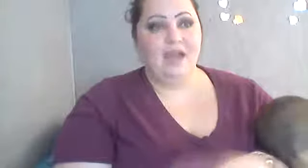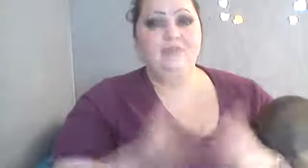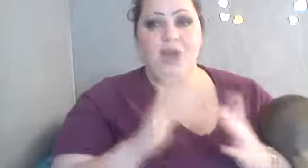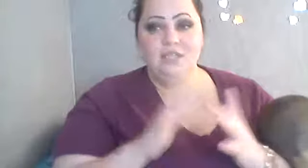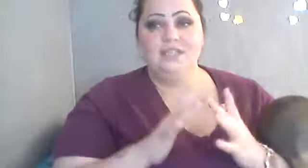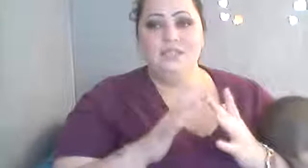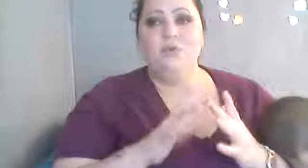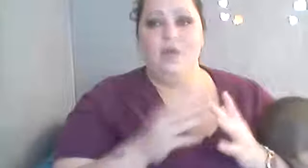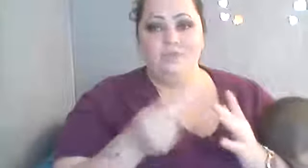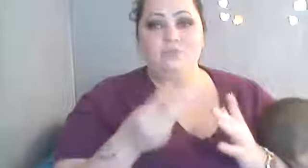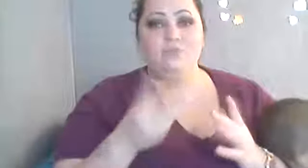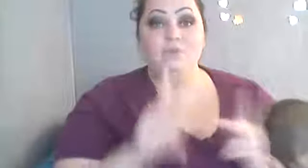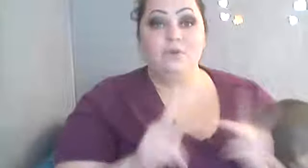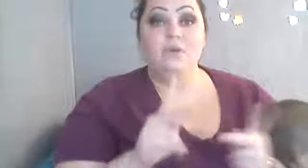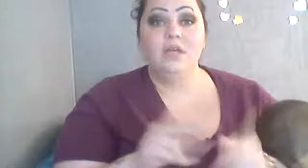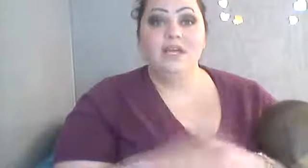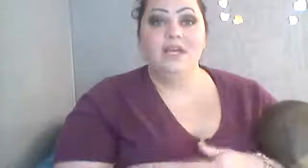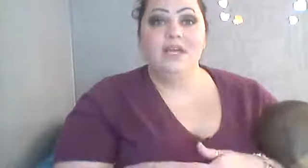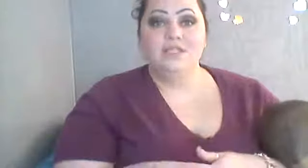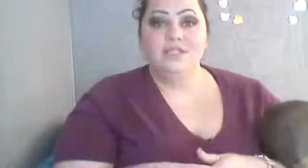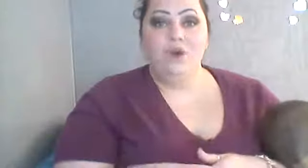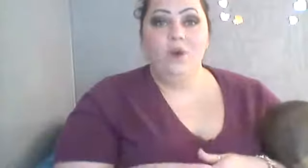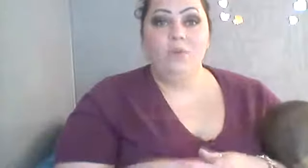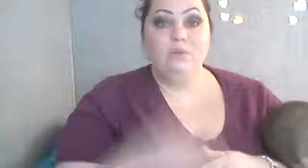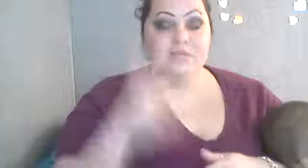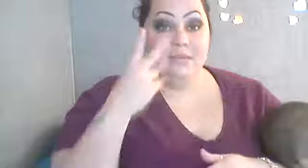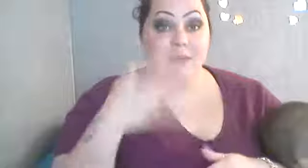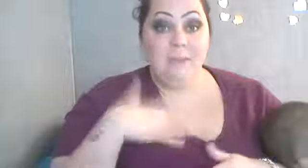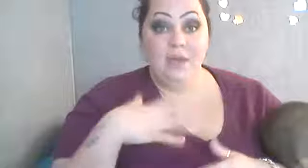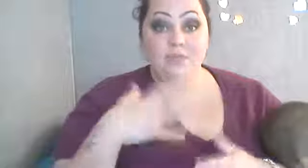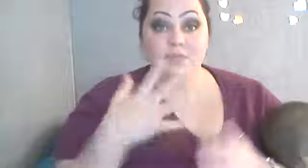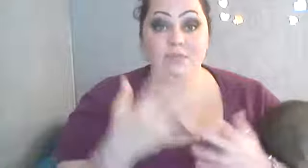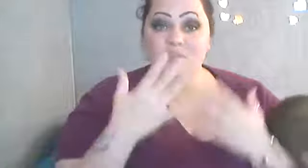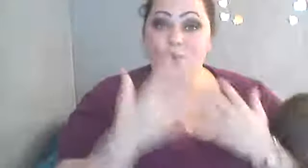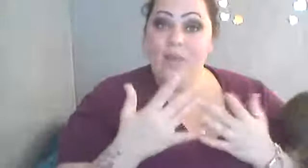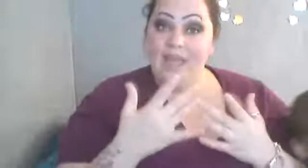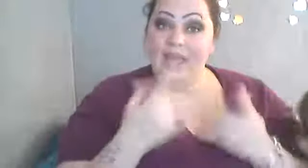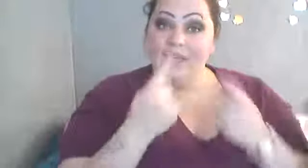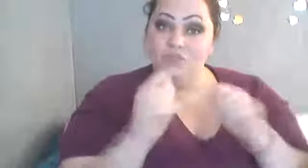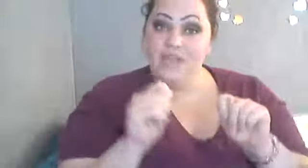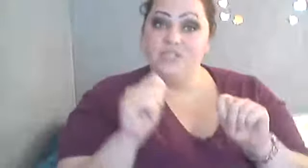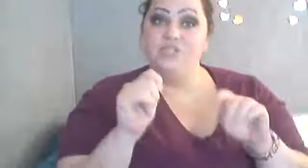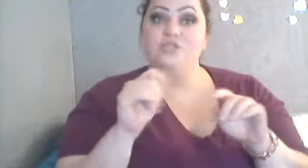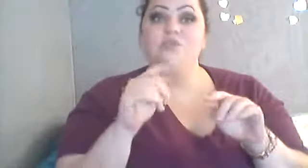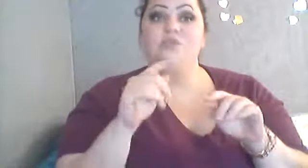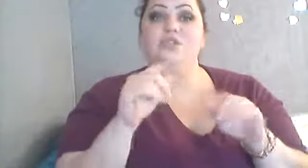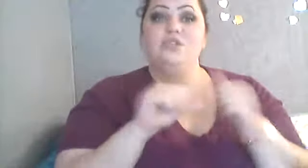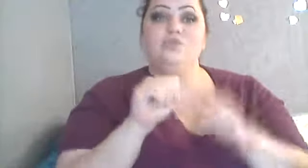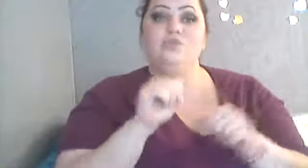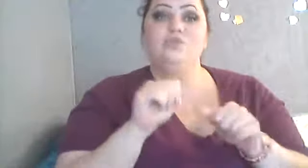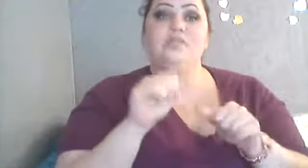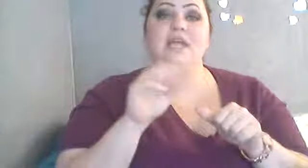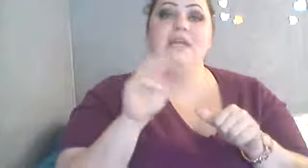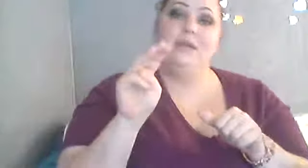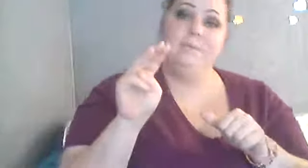I've contacted quite a few people, so we will see. My boss wants me to wait and try to do these socials like